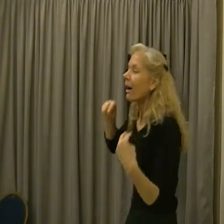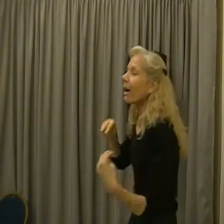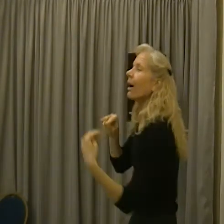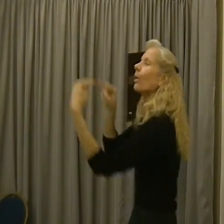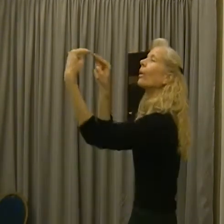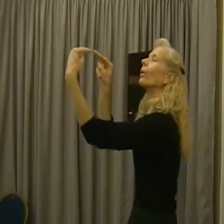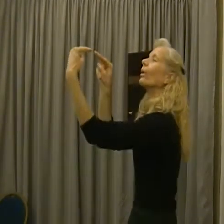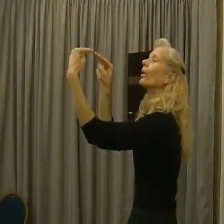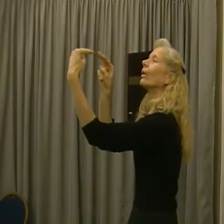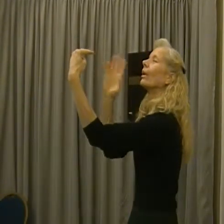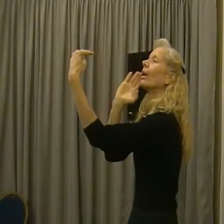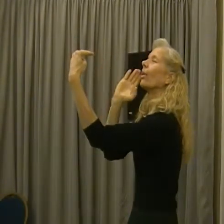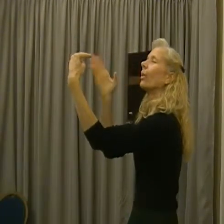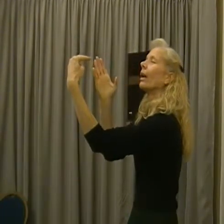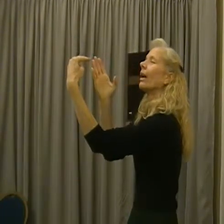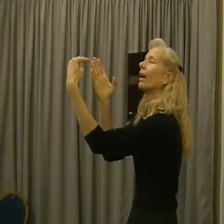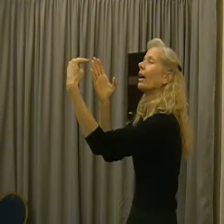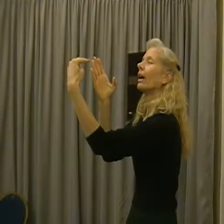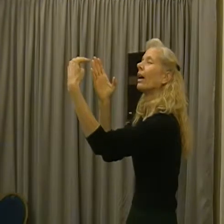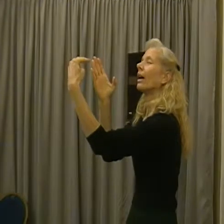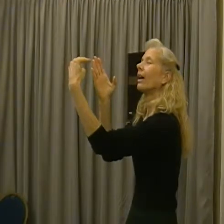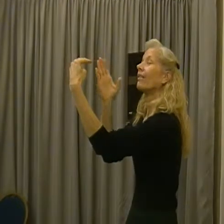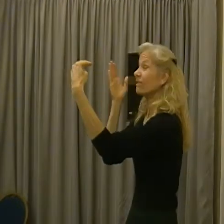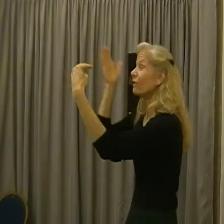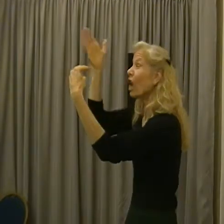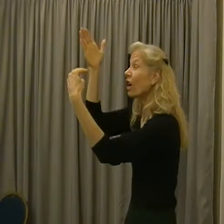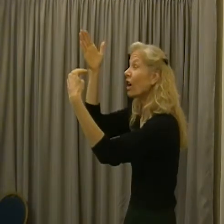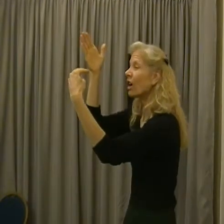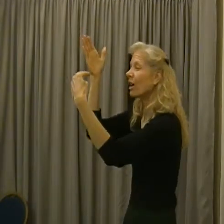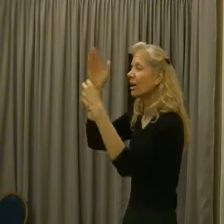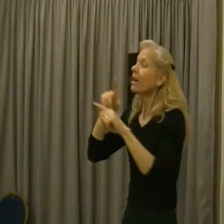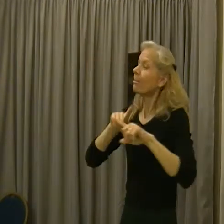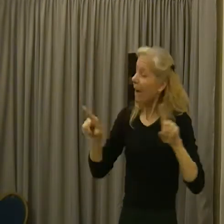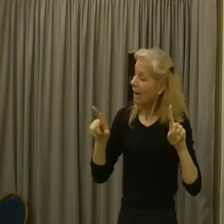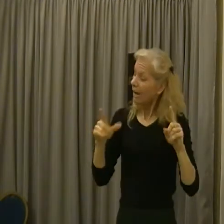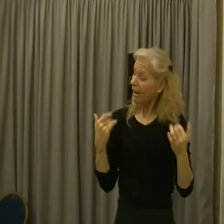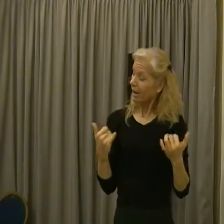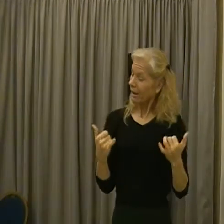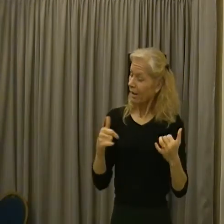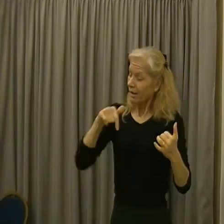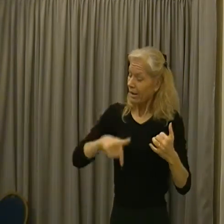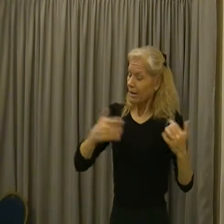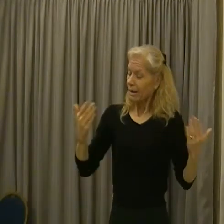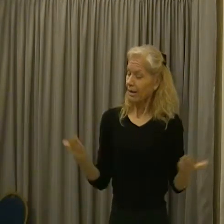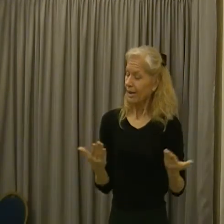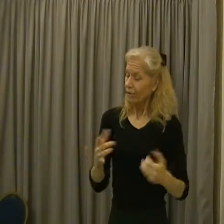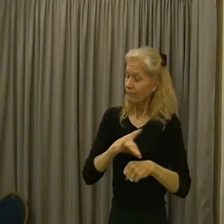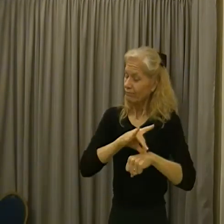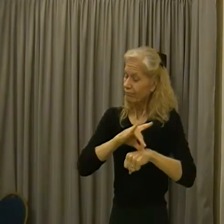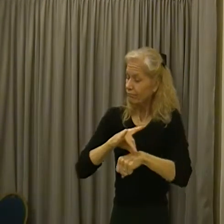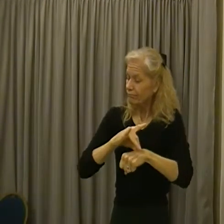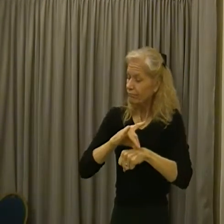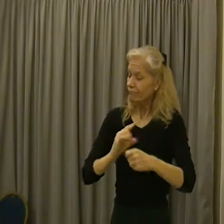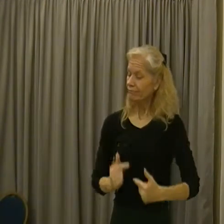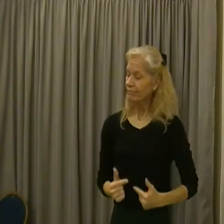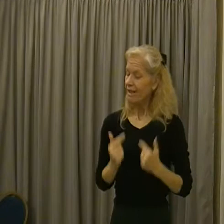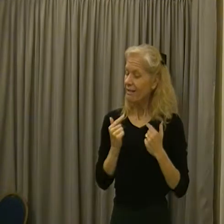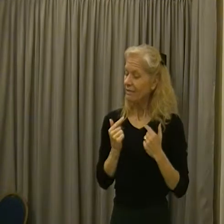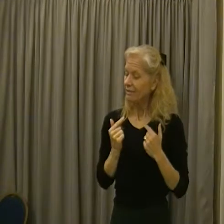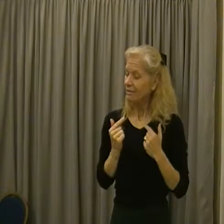wait. We are here to glorify your name, and I pray that you would teach us and strengthen us, enable us, increase our